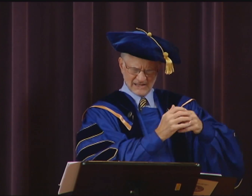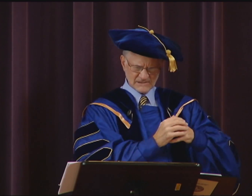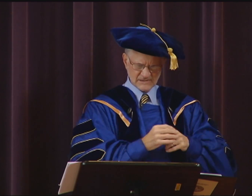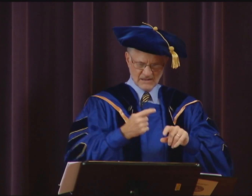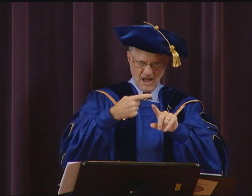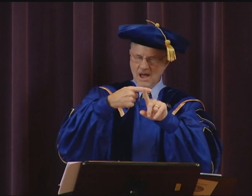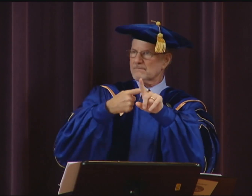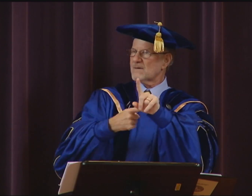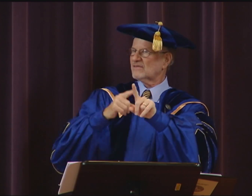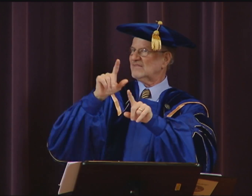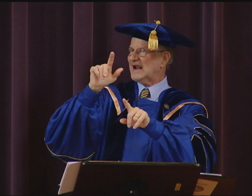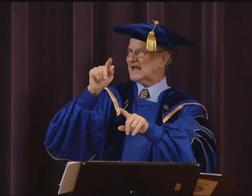Especially the prep class.